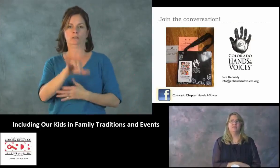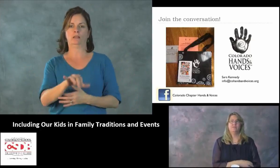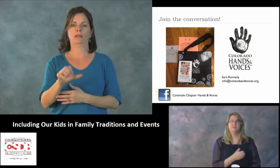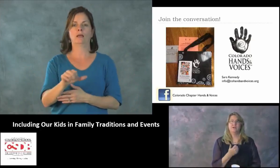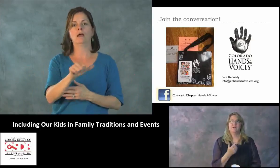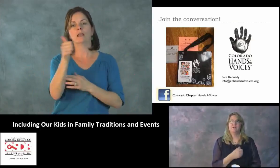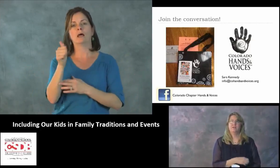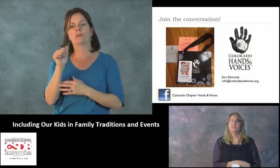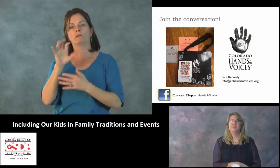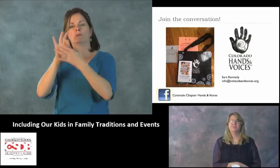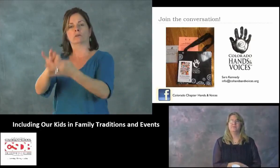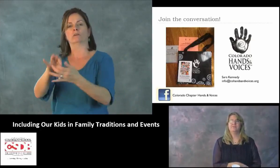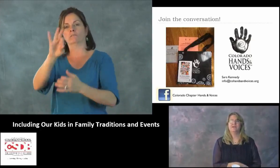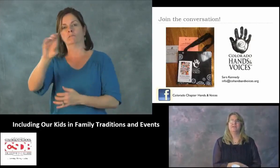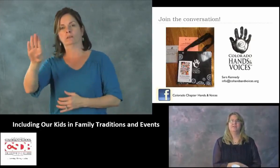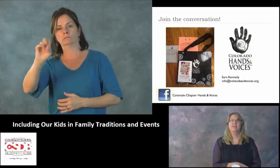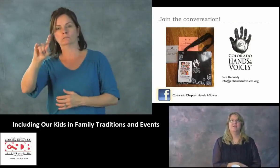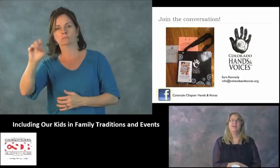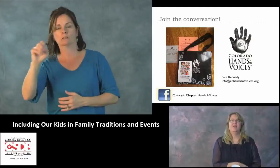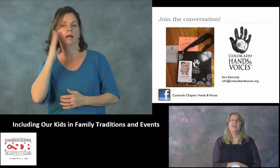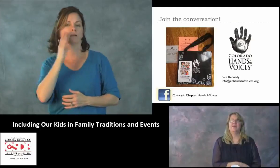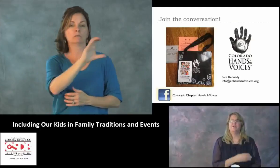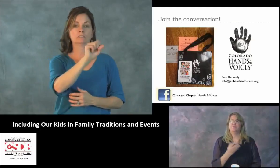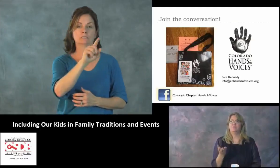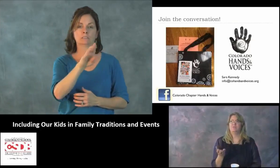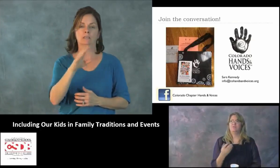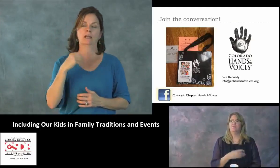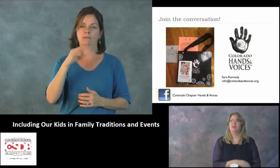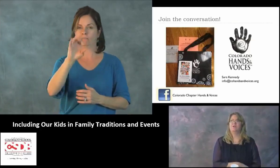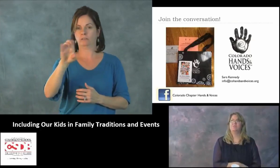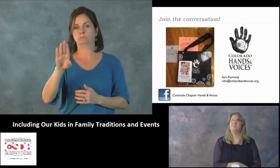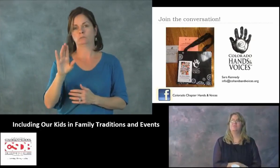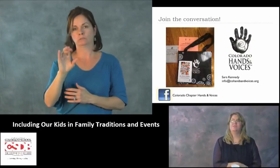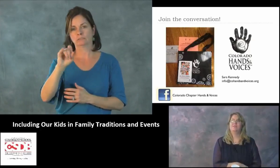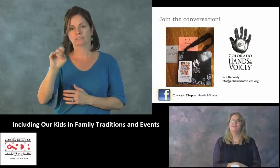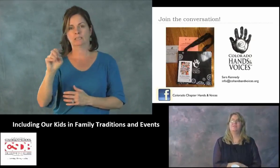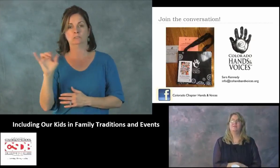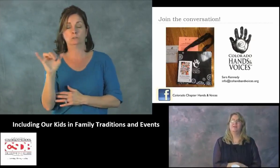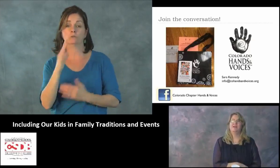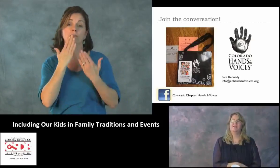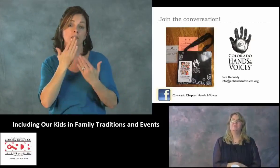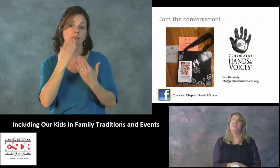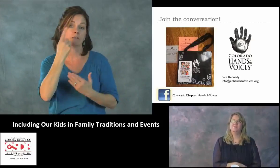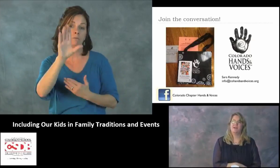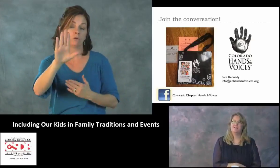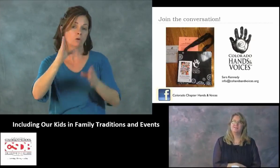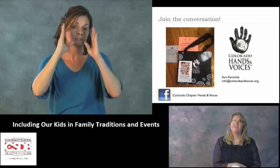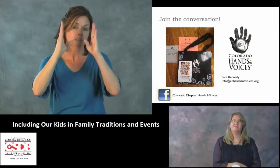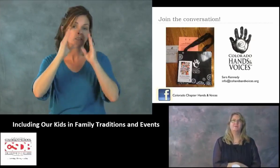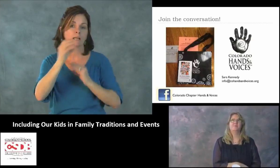and others on our Facebook site. And I know the Colorado School for the Deaf and the Blind